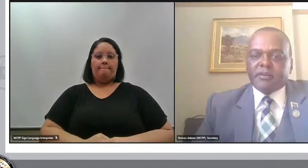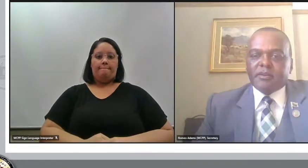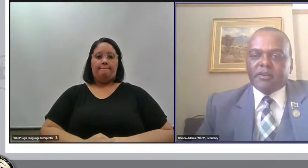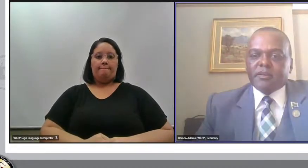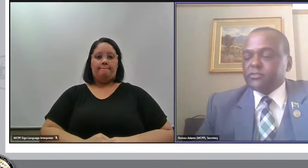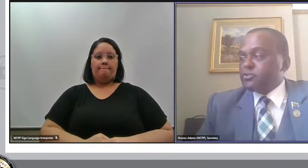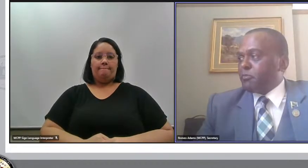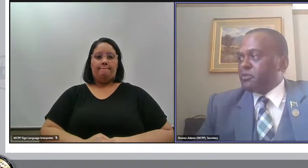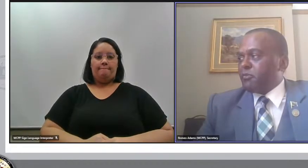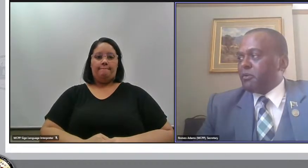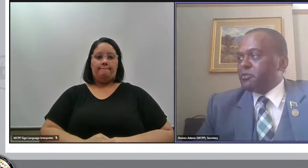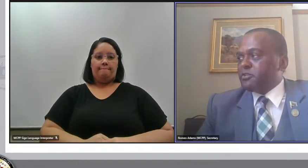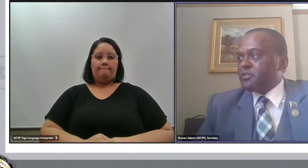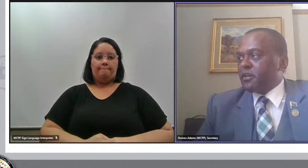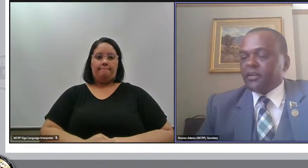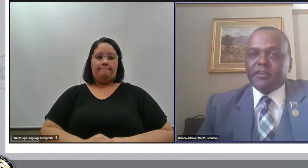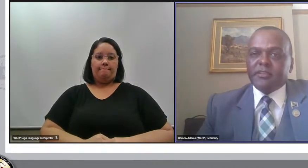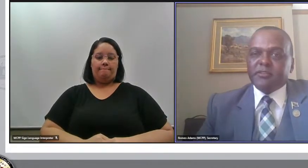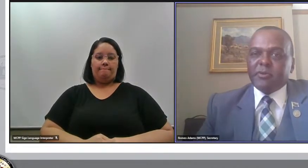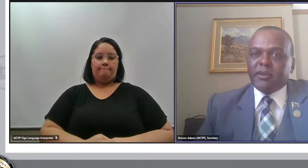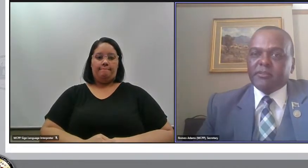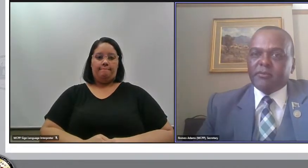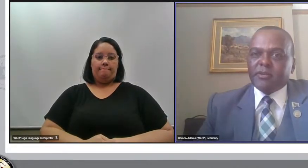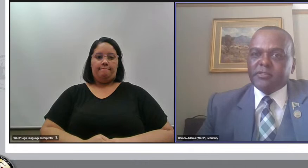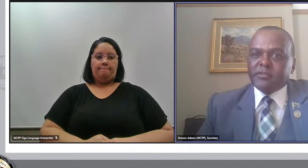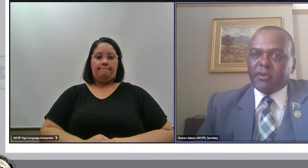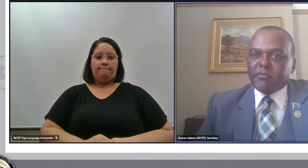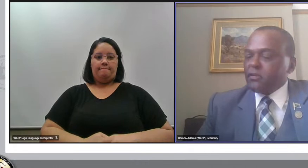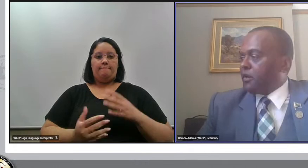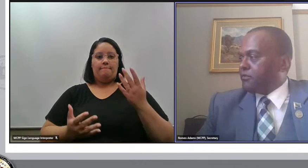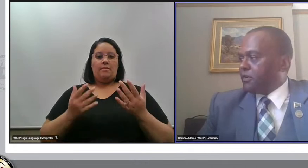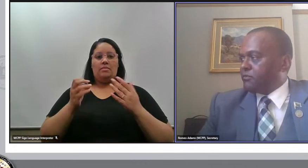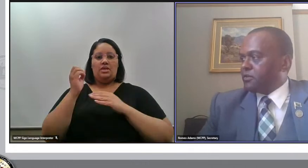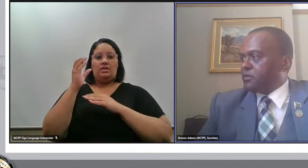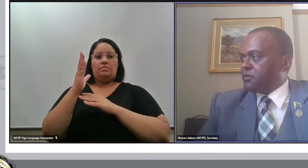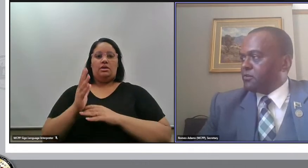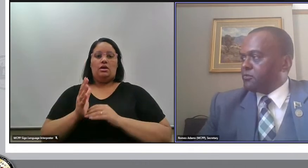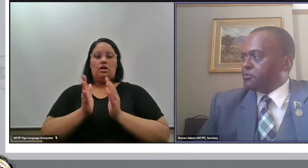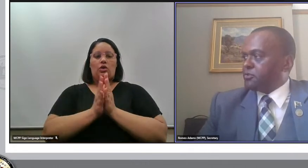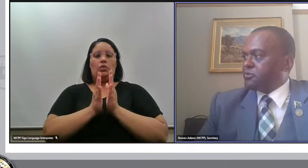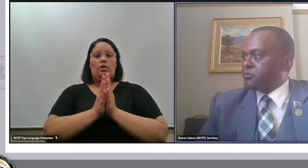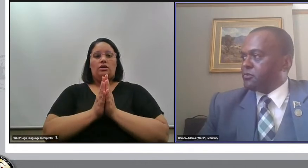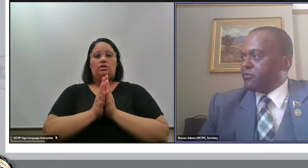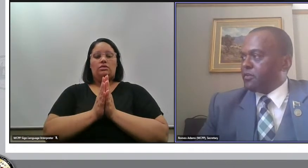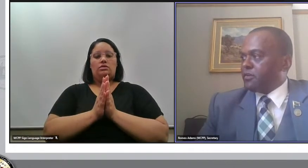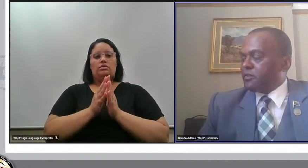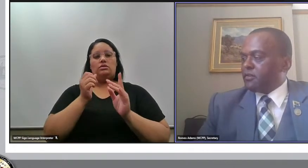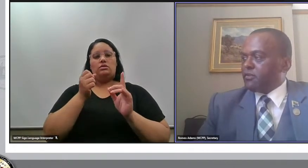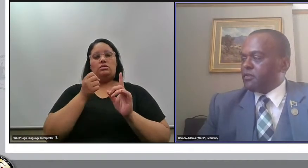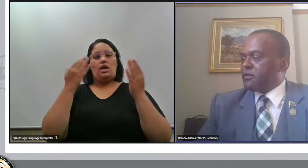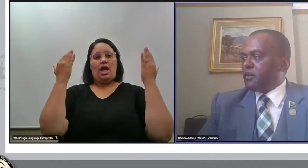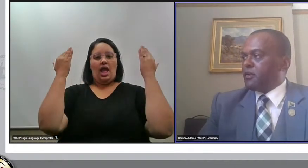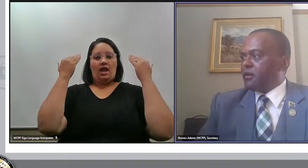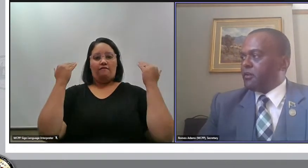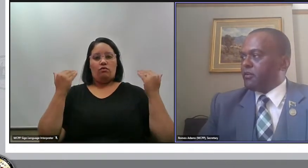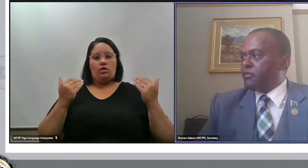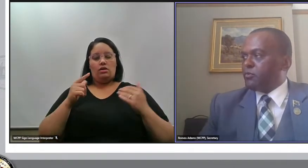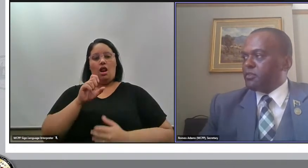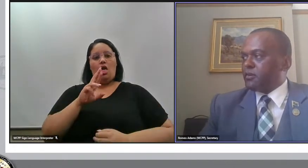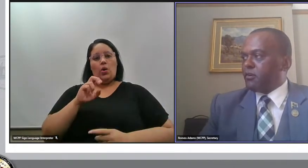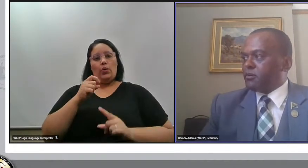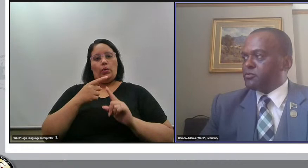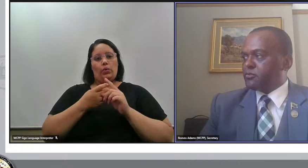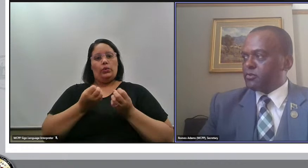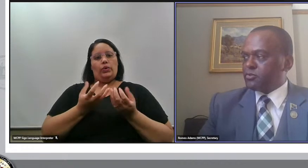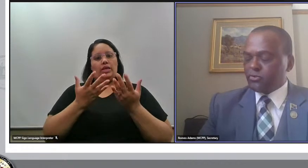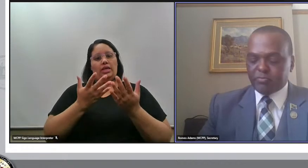Yes. Chairperson, maybe just, I think the Speaker had requested maybe Advocate Leroux just to given a view